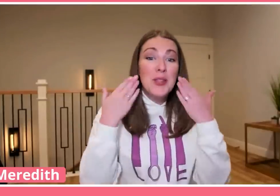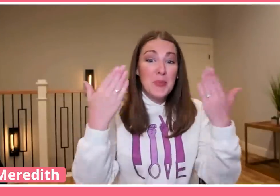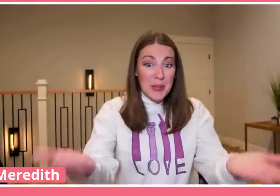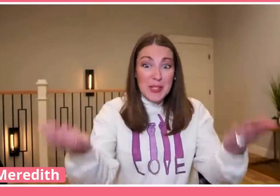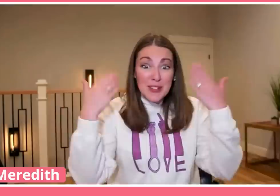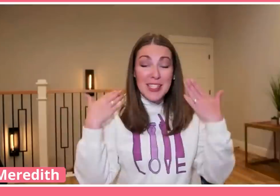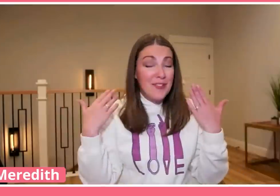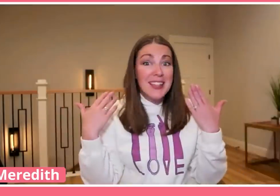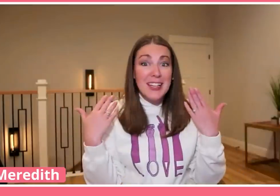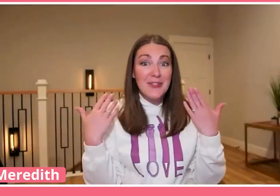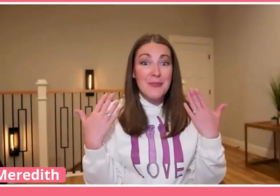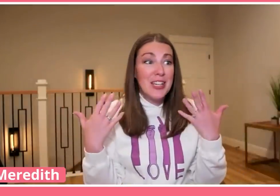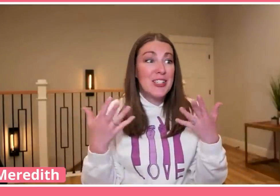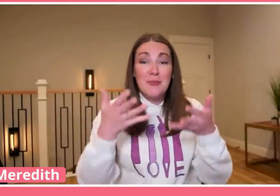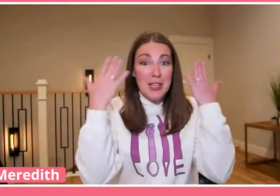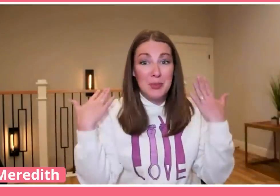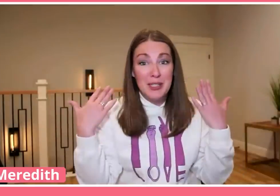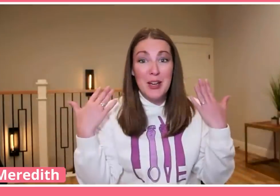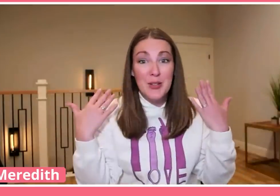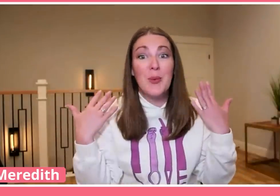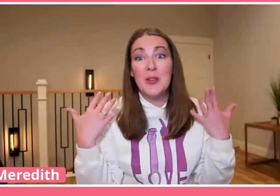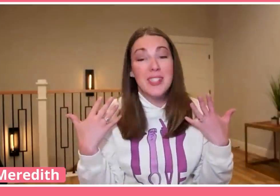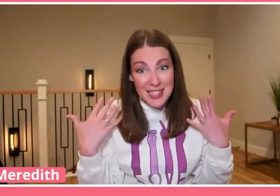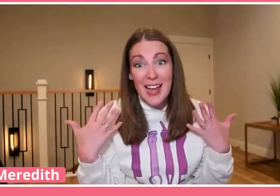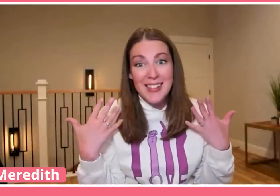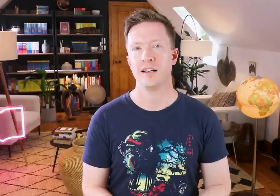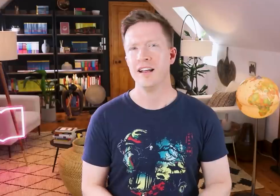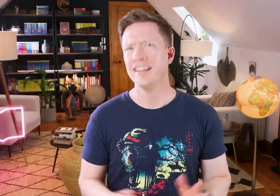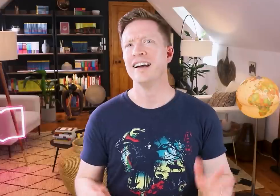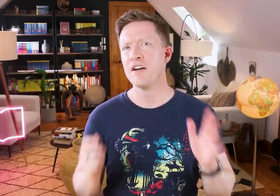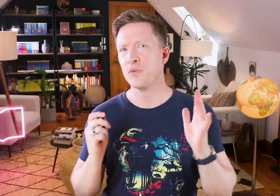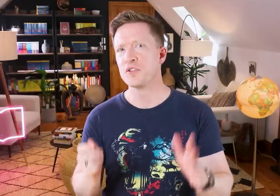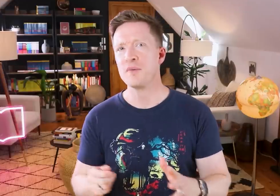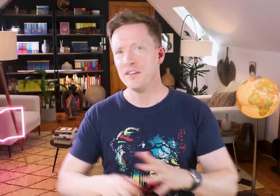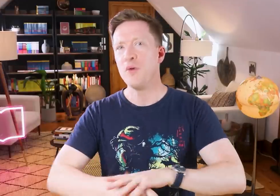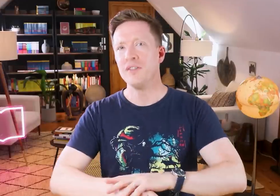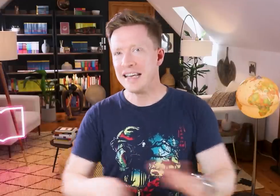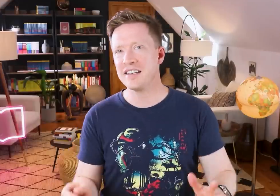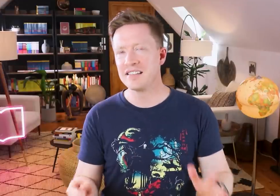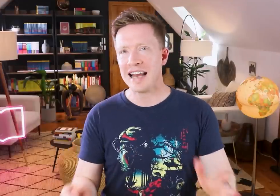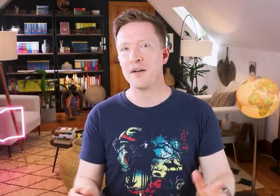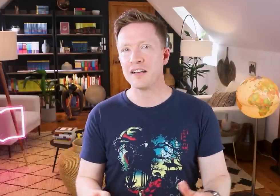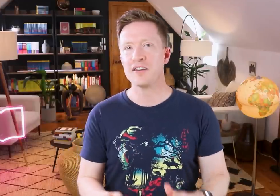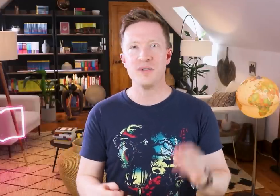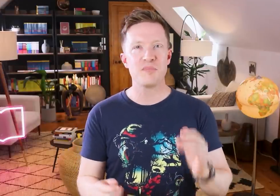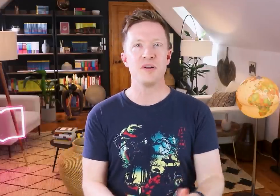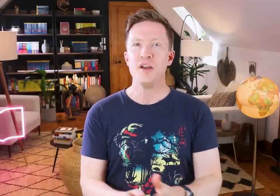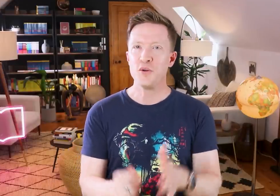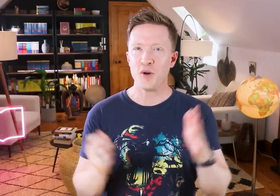the person receiving the information be completely overwhelmed? Yes. Yeah, I thought so. No laziness allowed here, guys. You need to put your